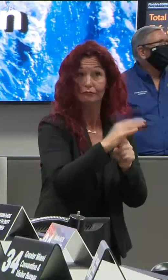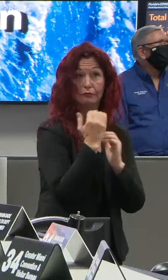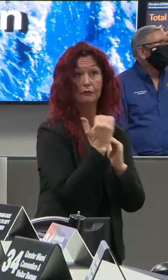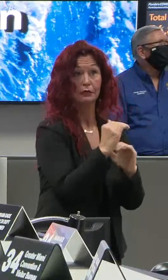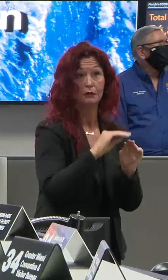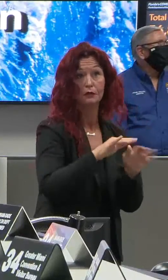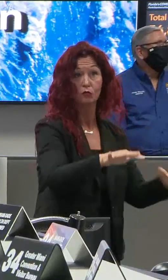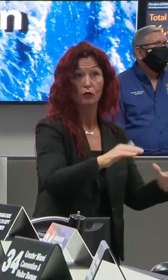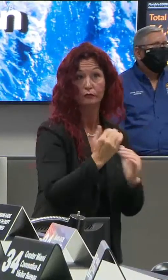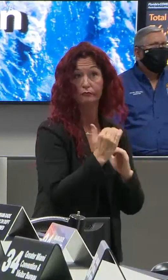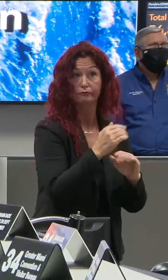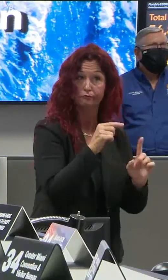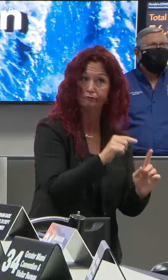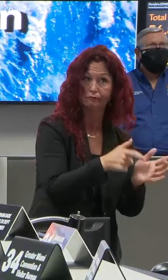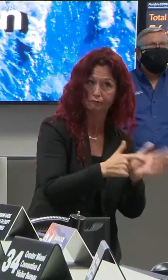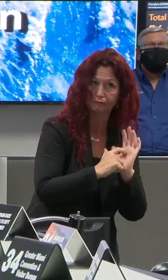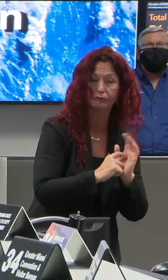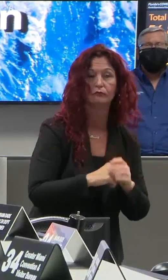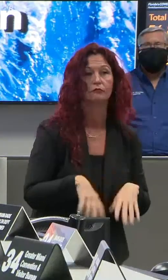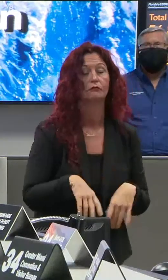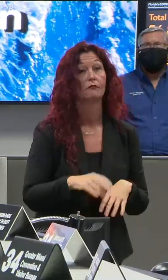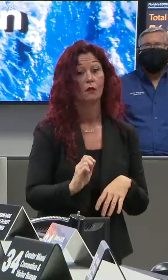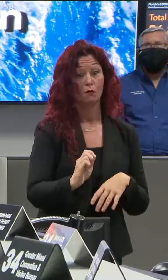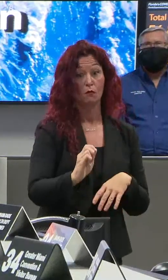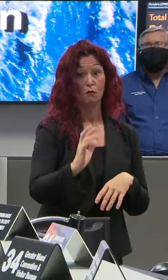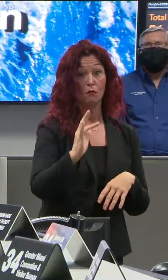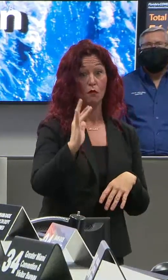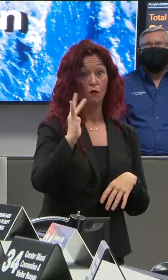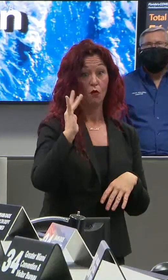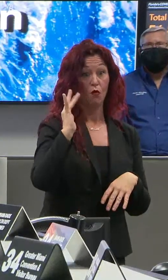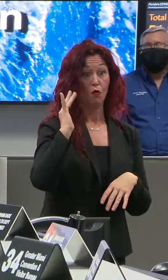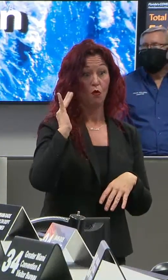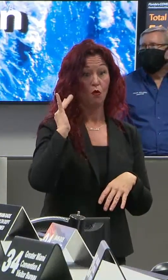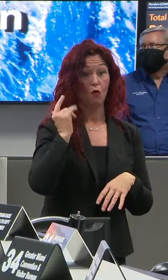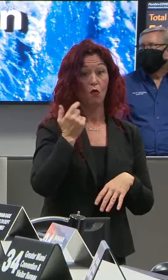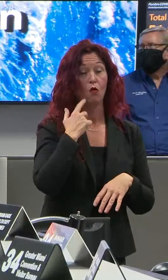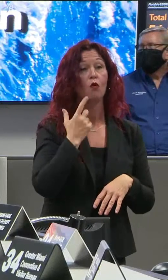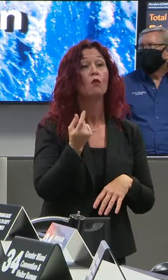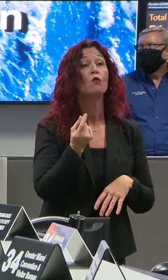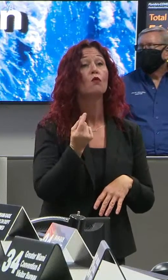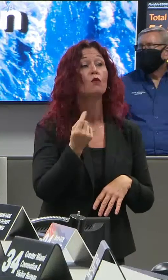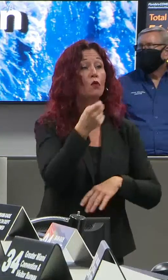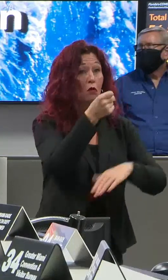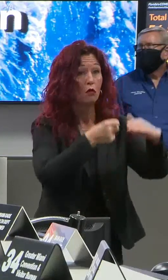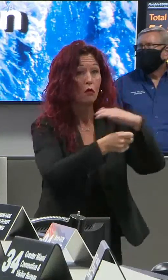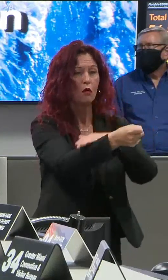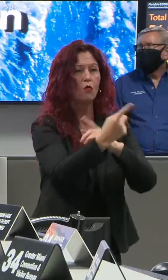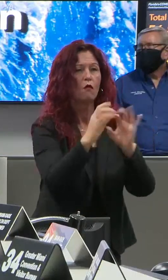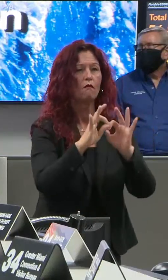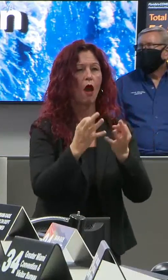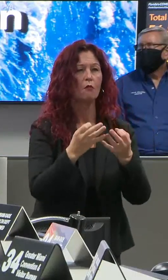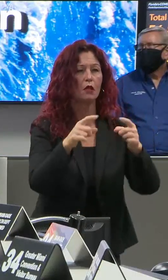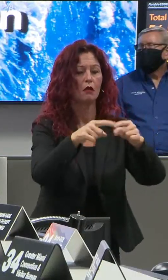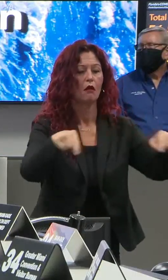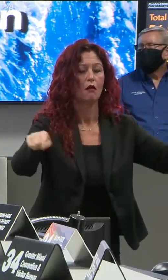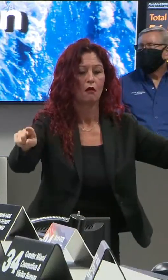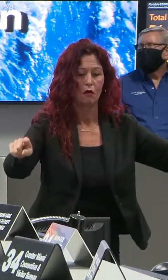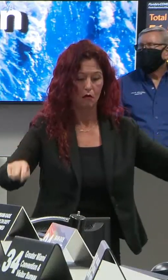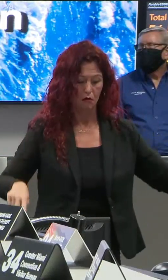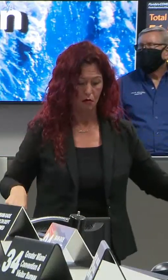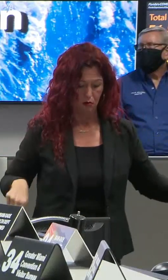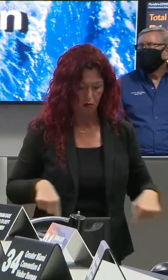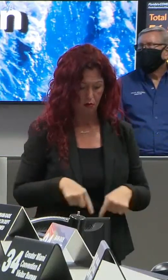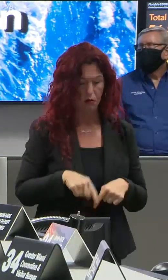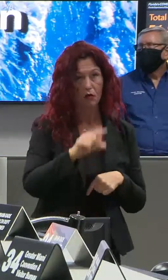from the former requirements of 20 square feet per person to about 40 square feet per person. Families who live in